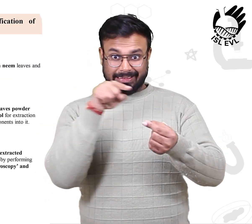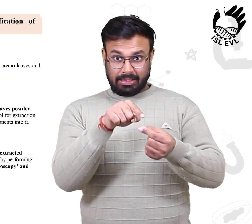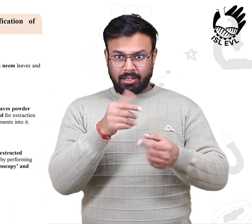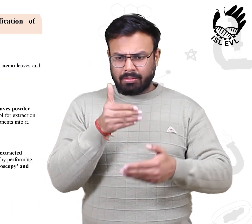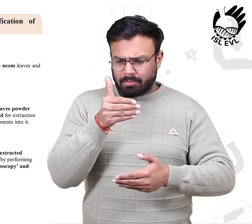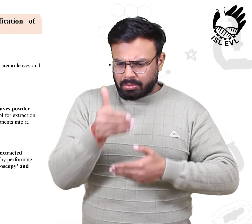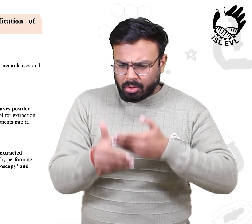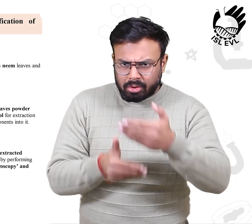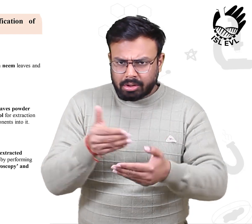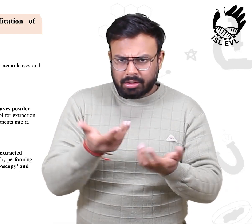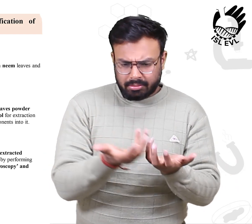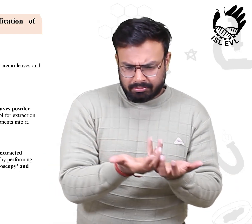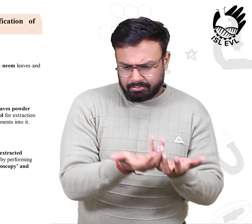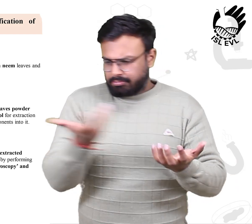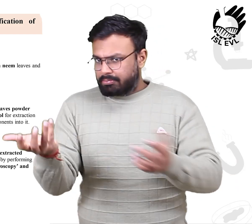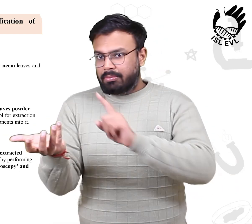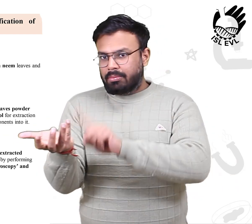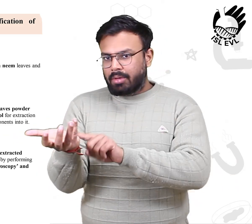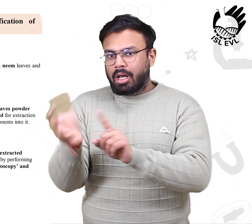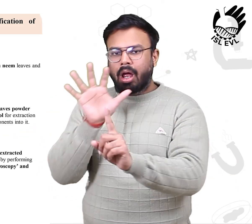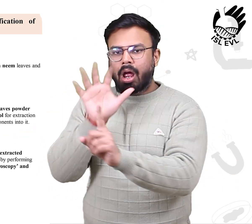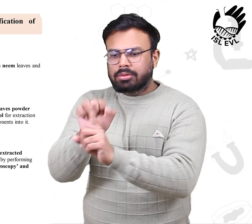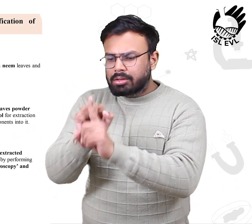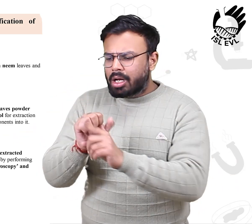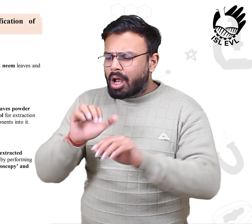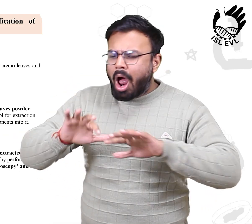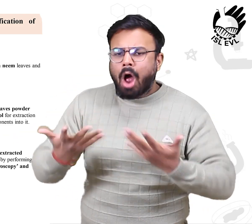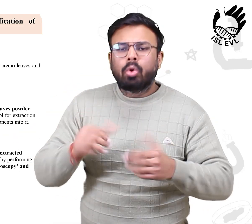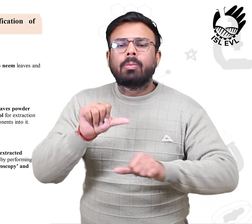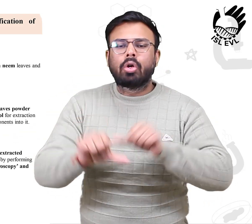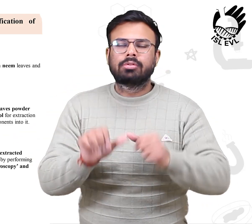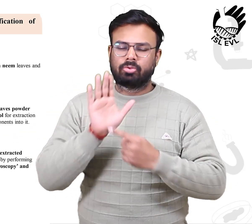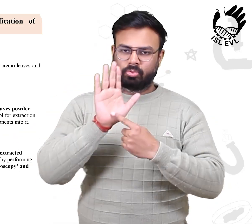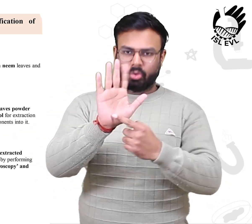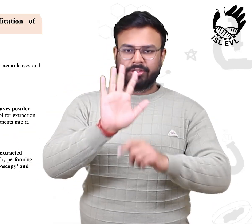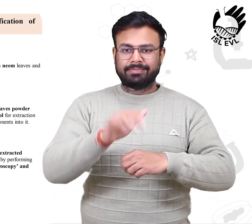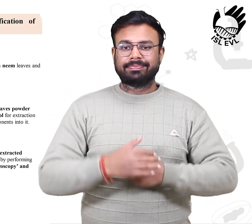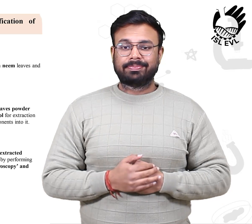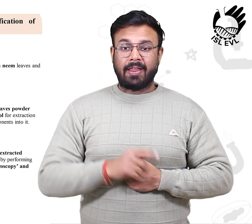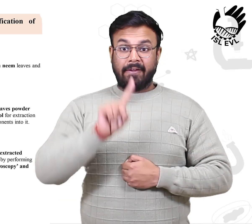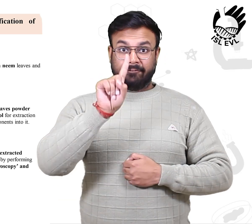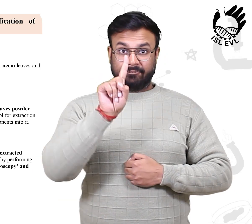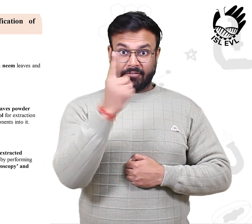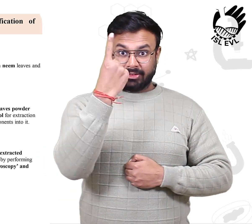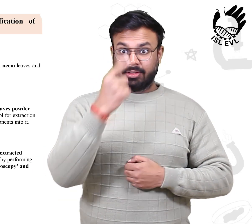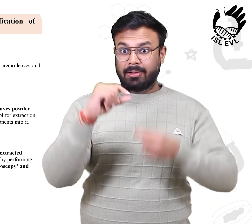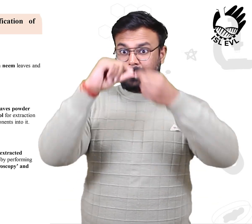Procedure for the isolation and the identification of components of the neem leaves.